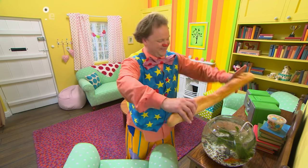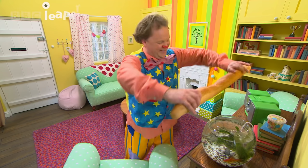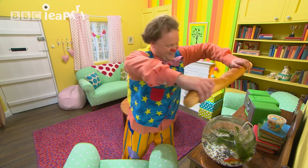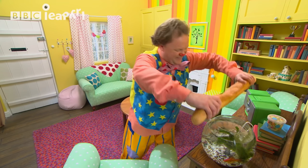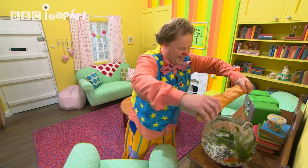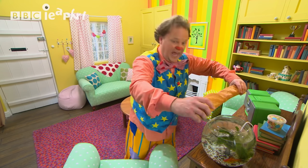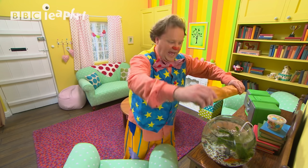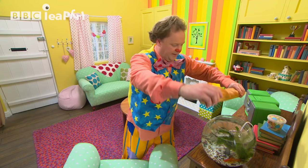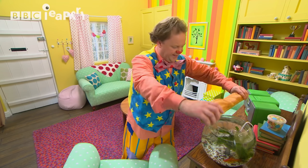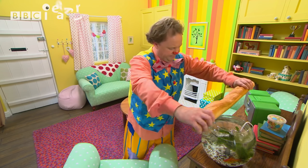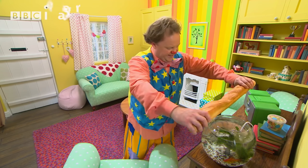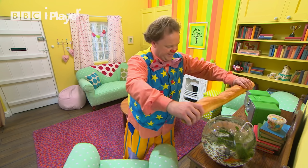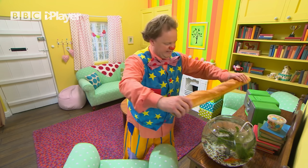fish food. How am I going to put the...